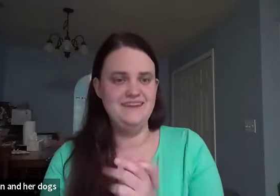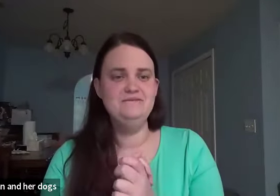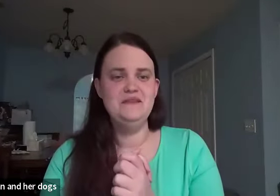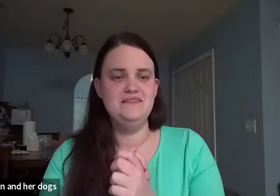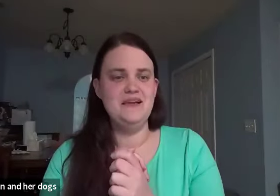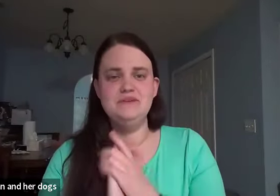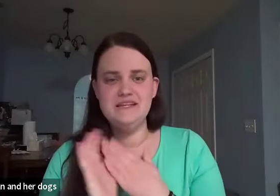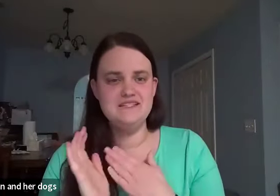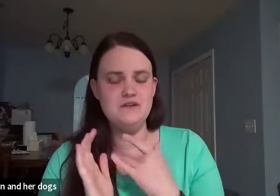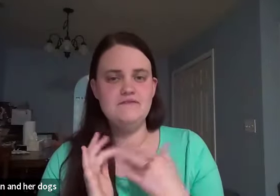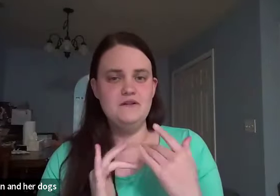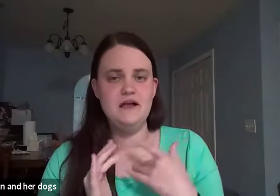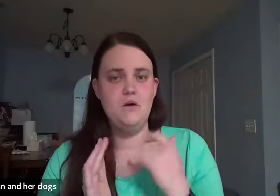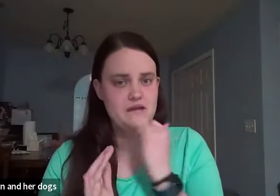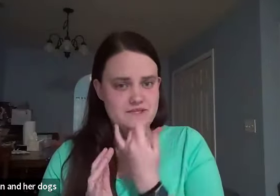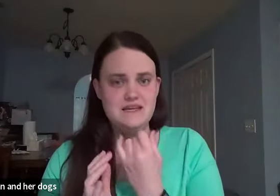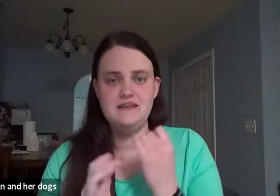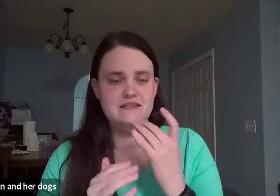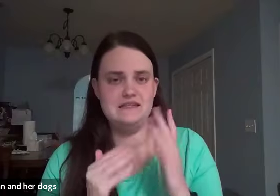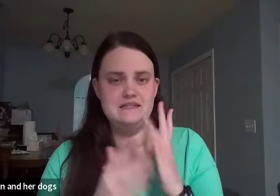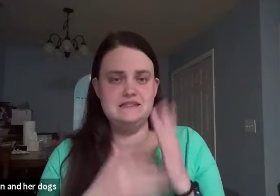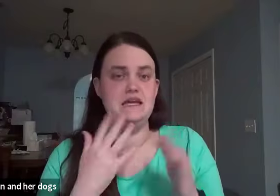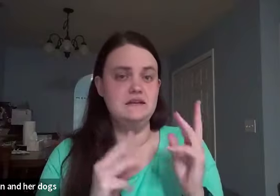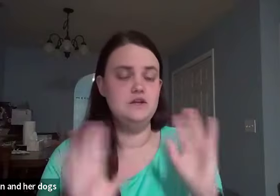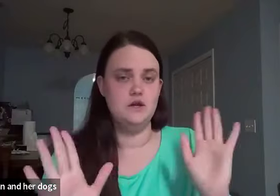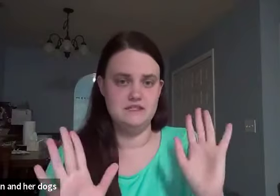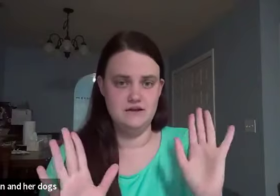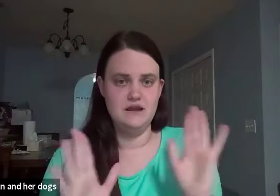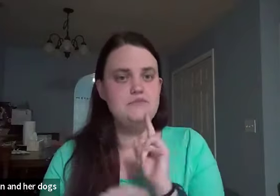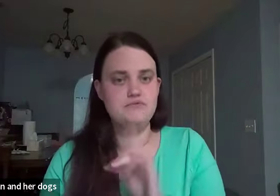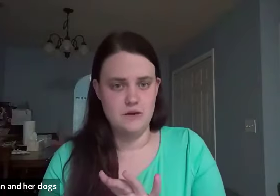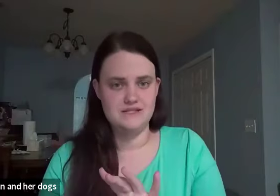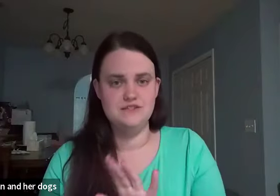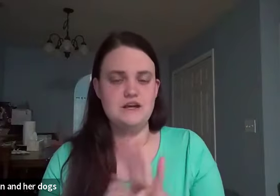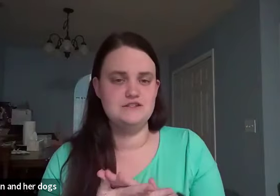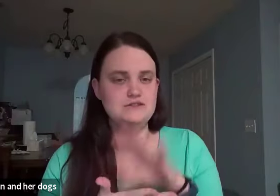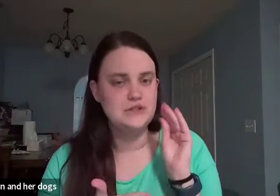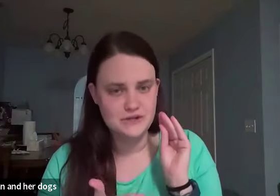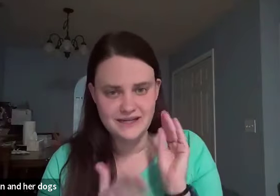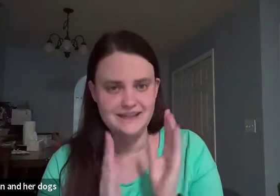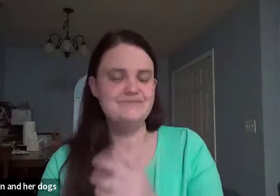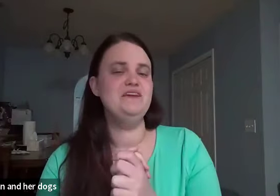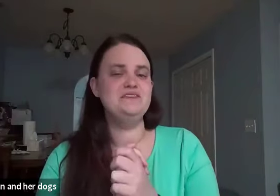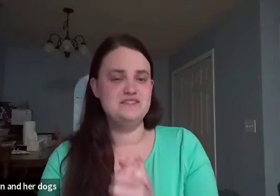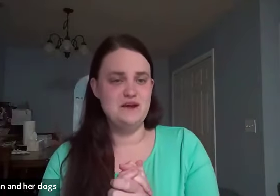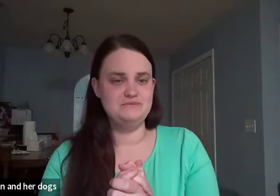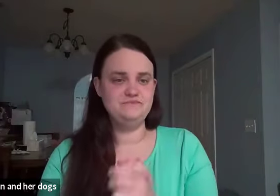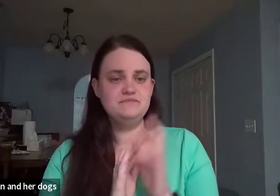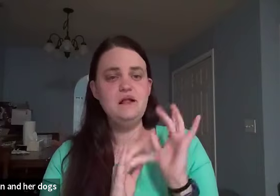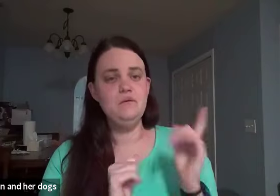okay? Like, please do not feel like, oh, I made a mistake. It's the end. No, it's not. I promise. You guys are learning. So we're